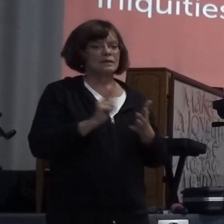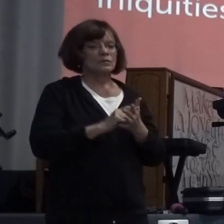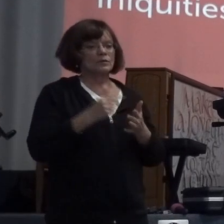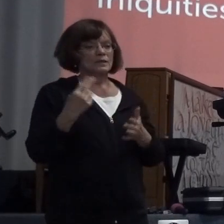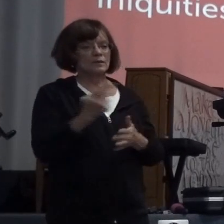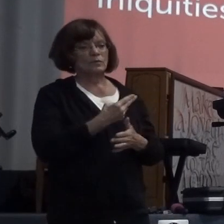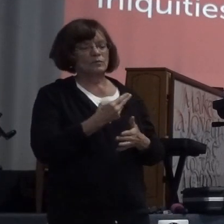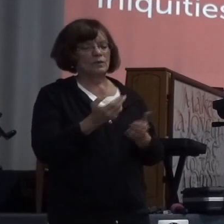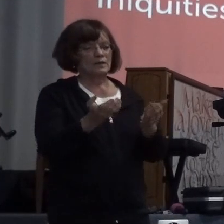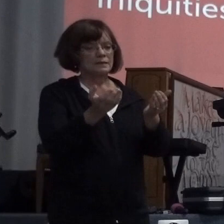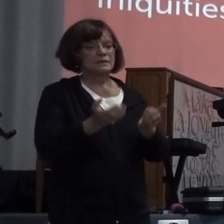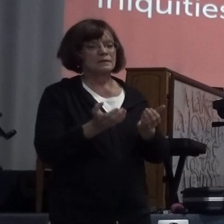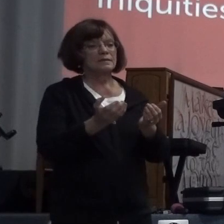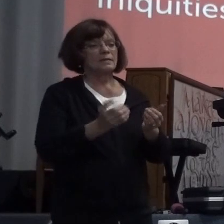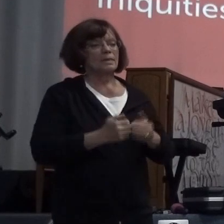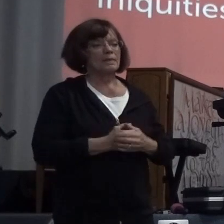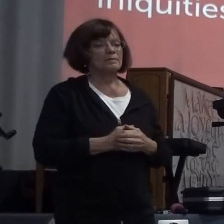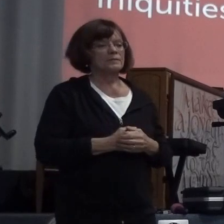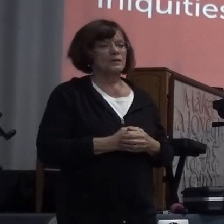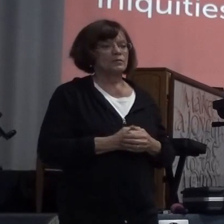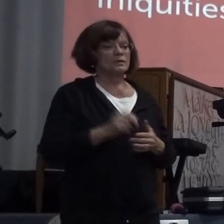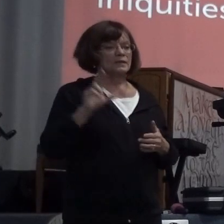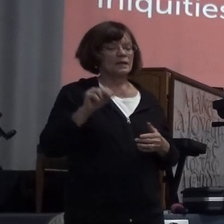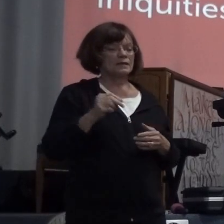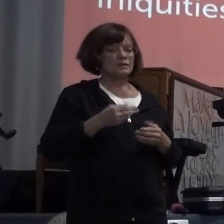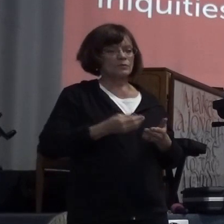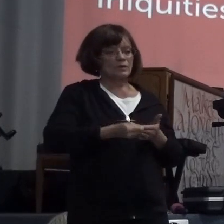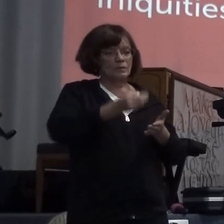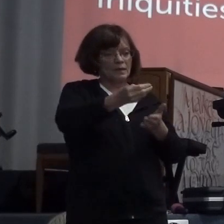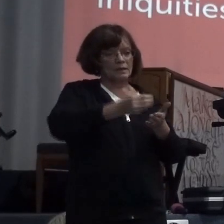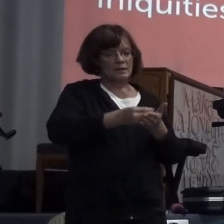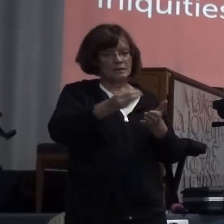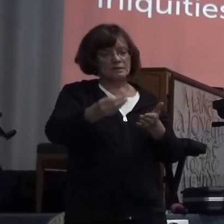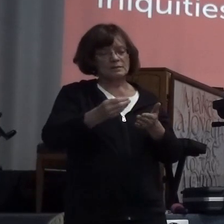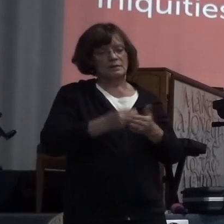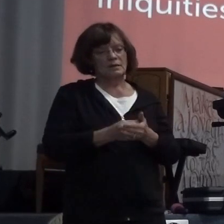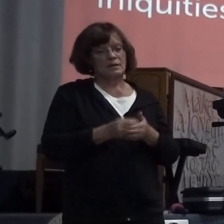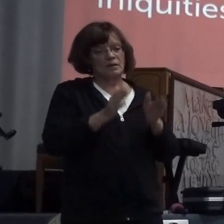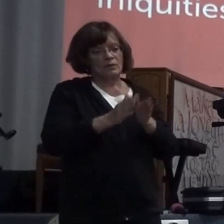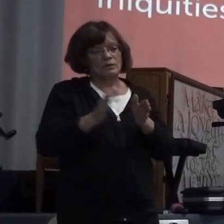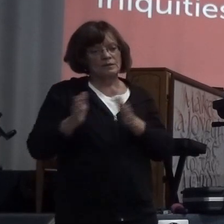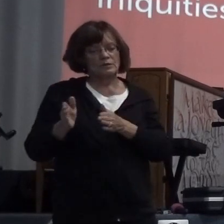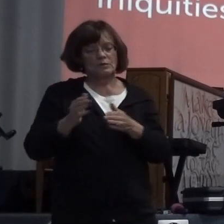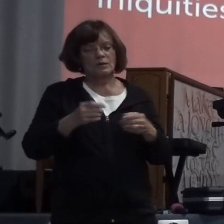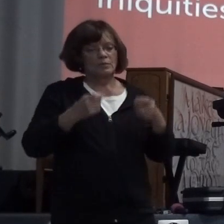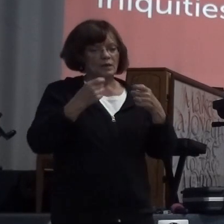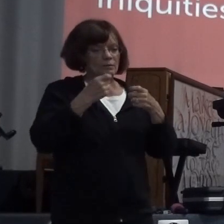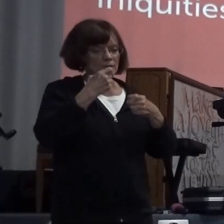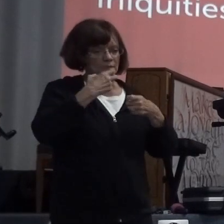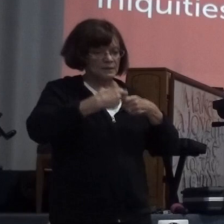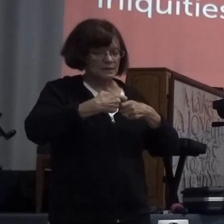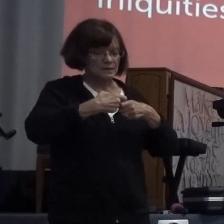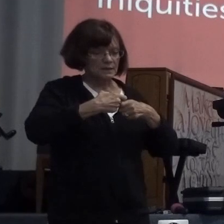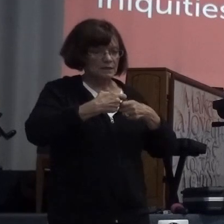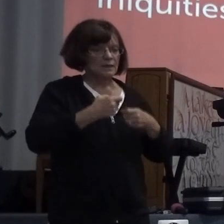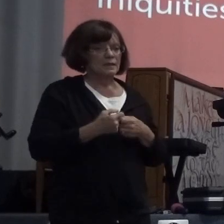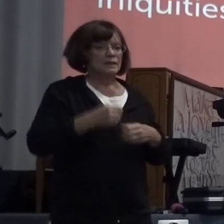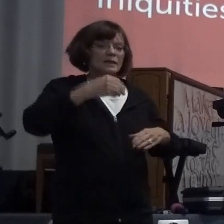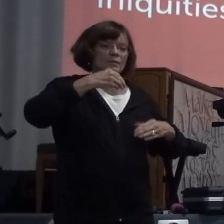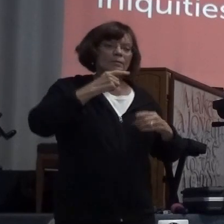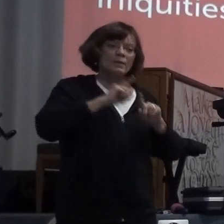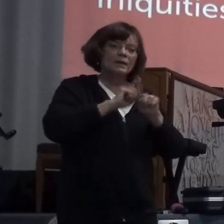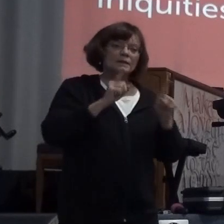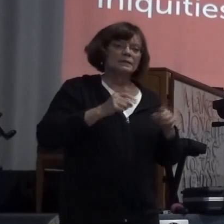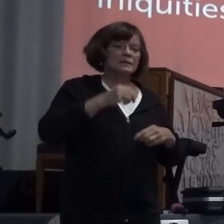us according to our sins, nor repay us according to our iniquities. So when we're in Christ, we don't get what